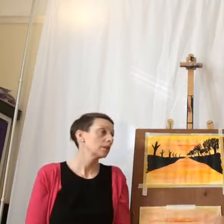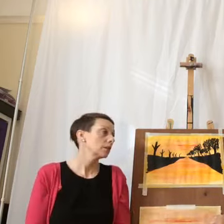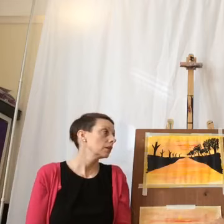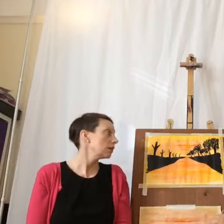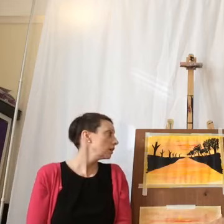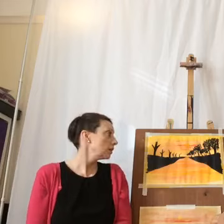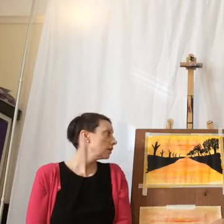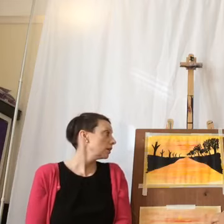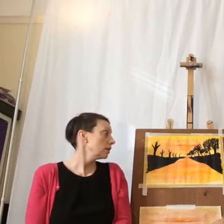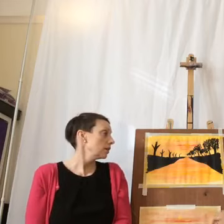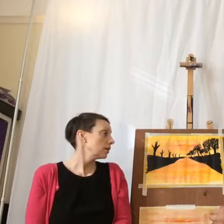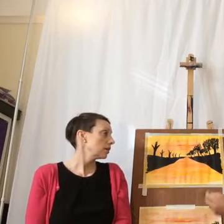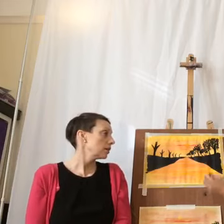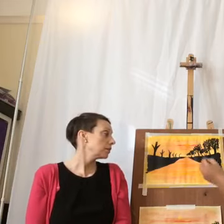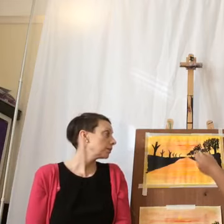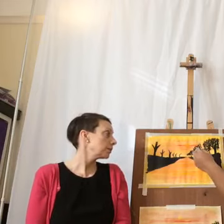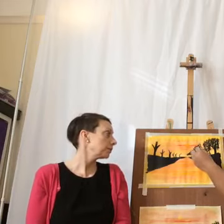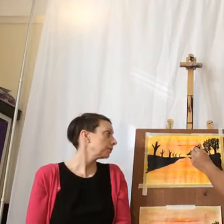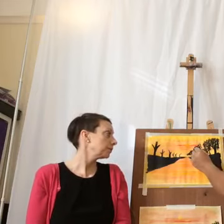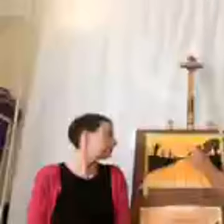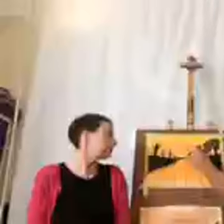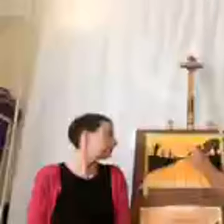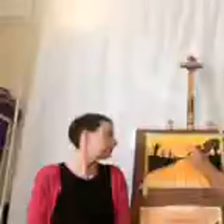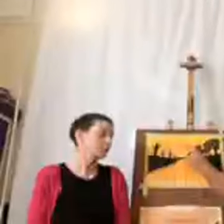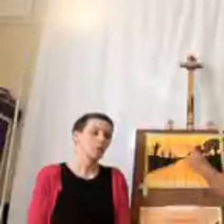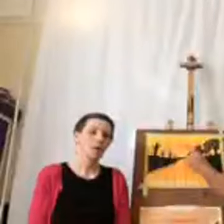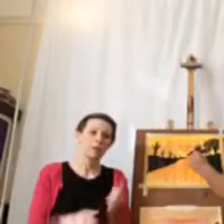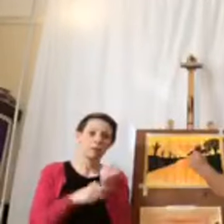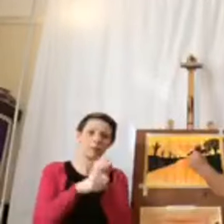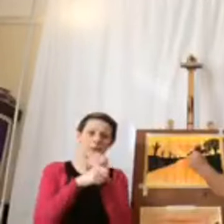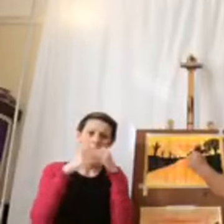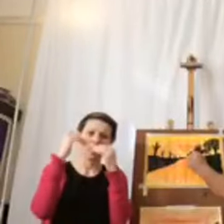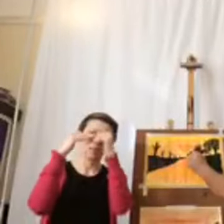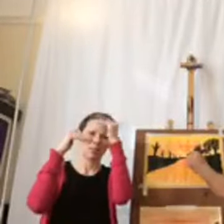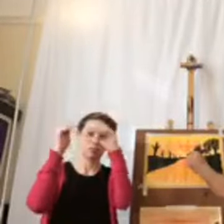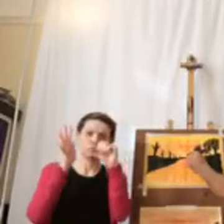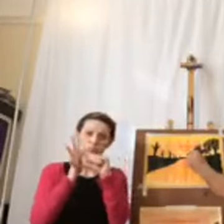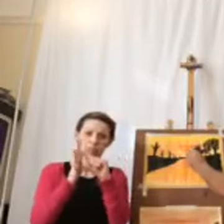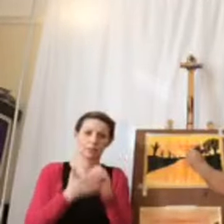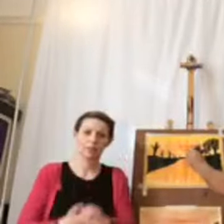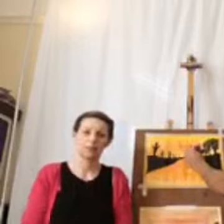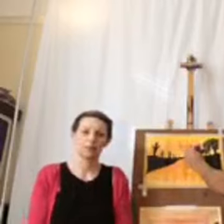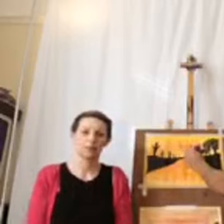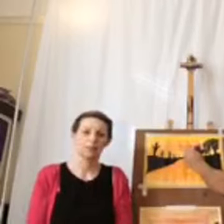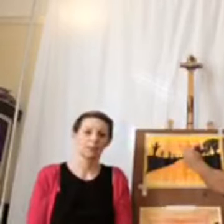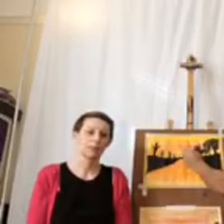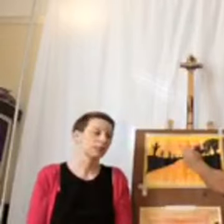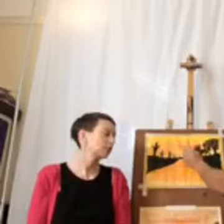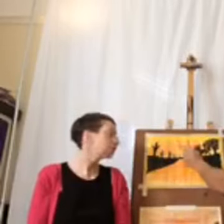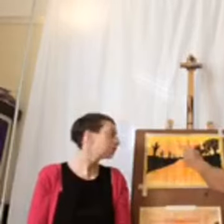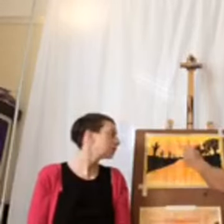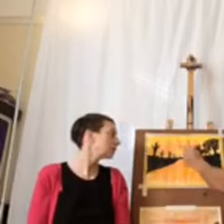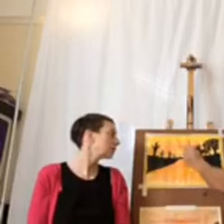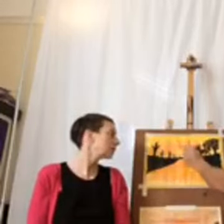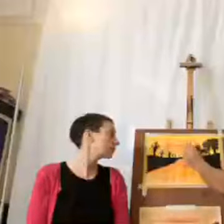That's too, takes up too much time, block of flats. It's just a black square, I suppose, with a couple of windows in it.